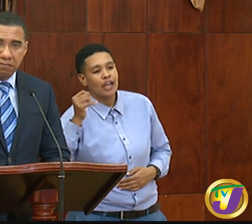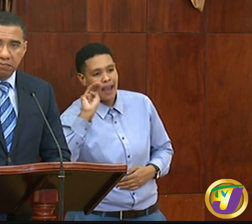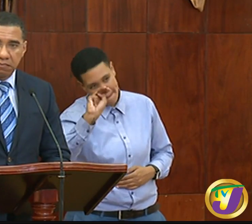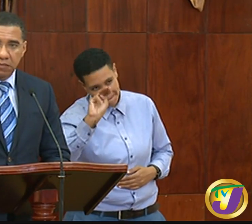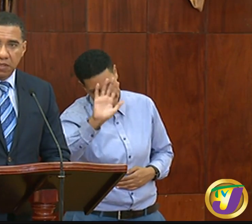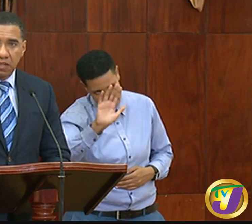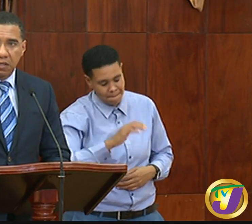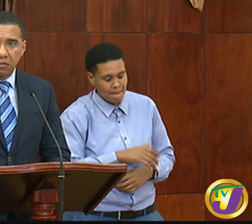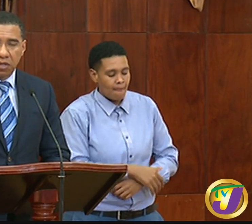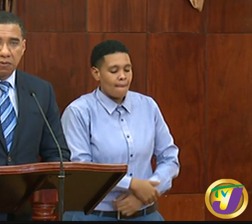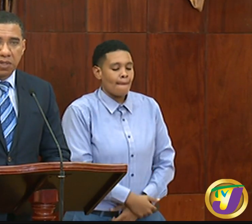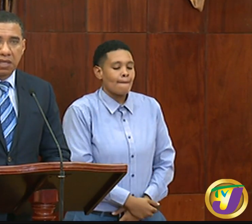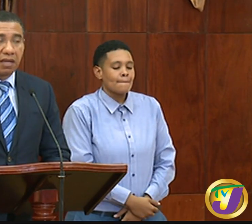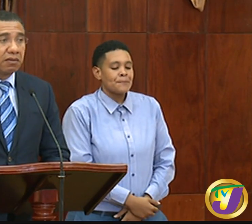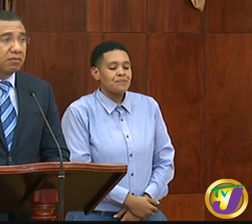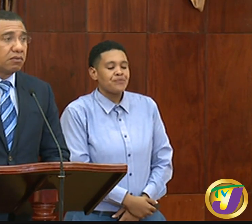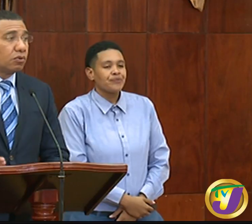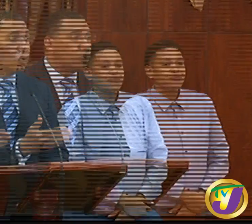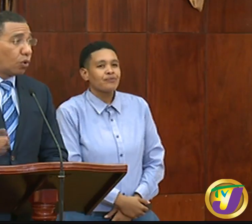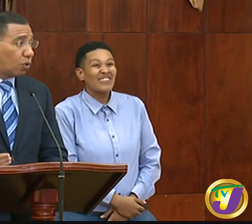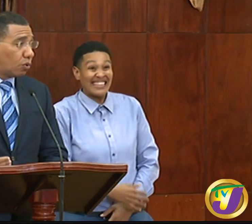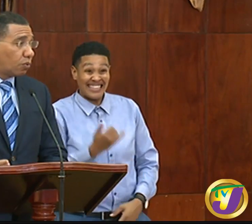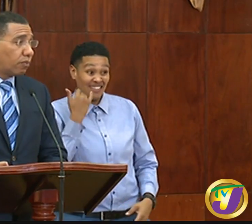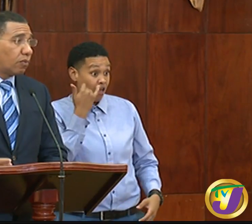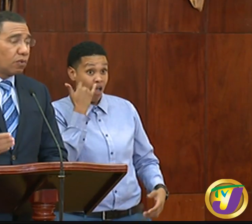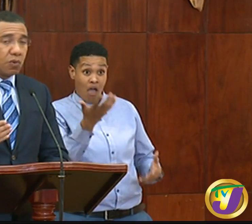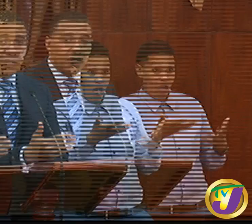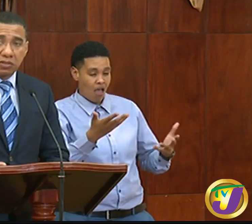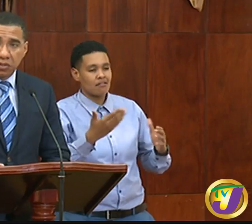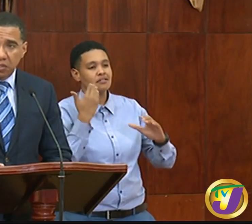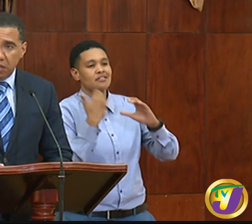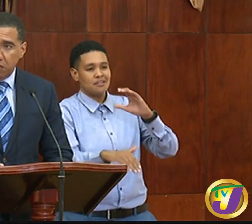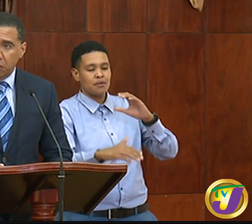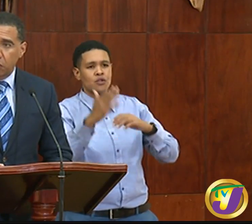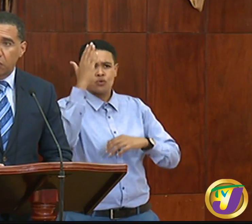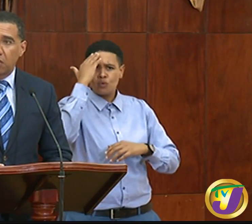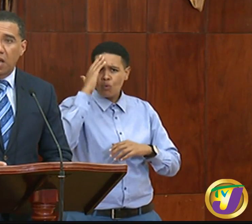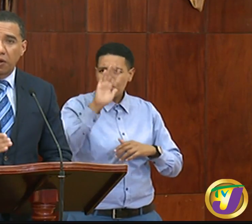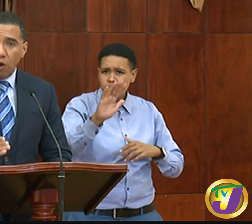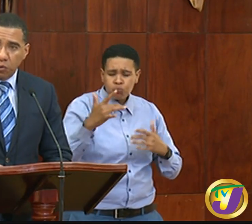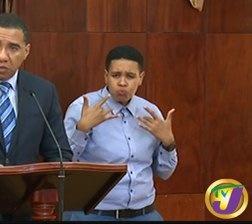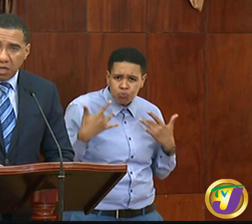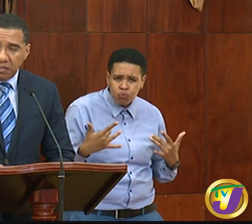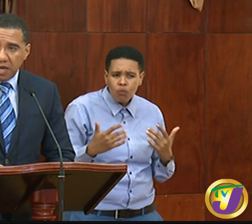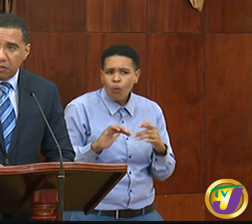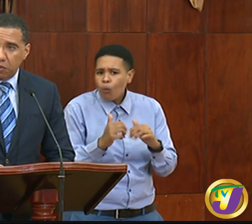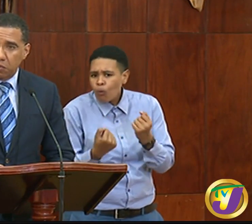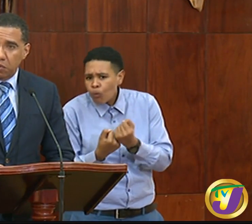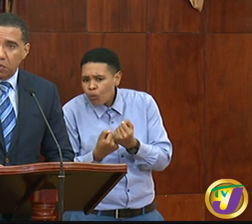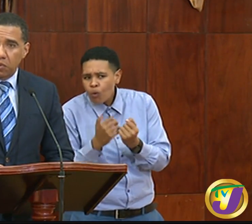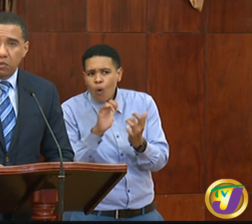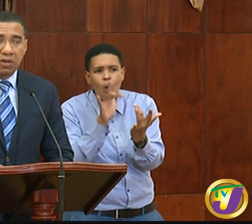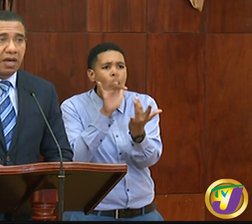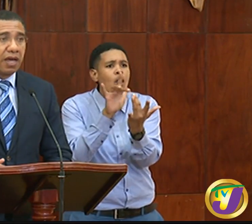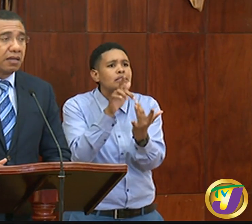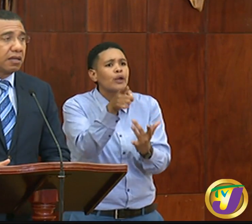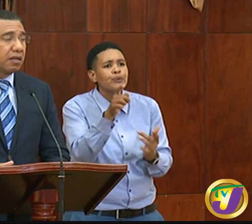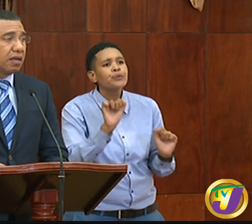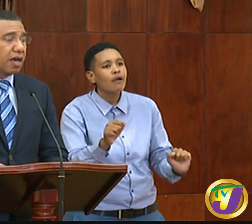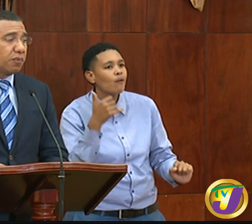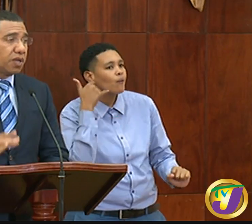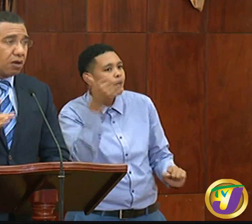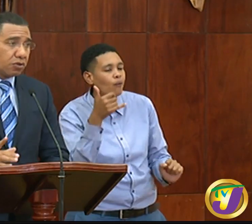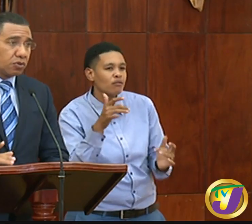.gov.jm, so that we can know what is your status and how to contact you.